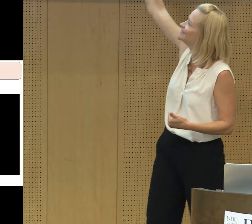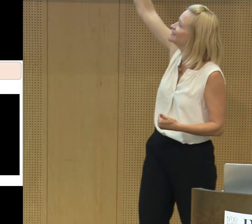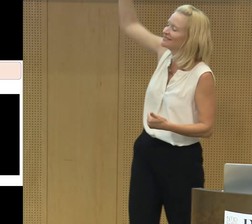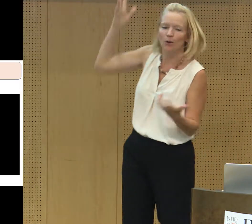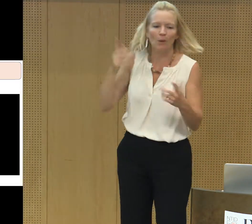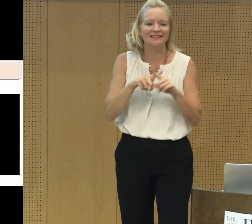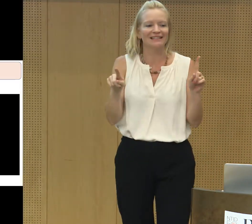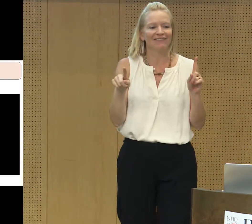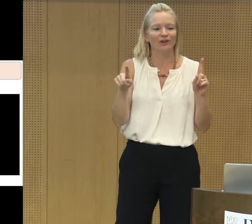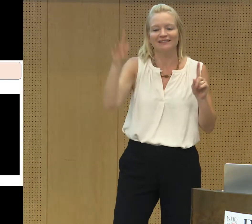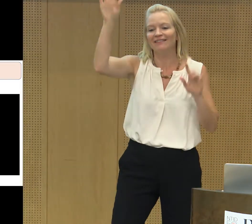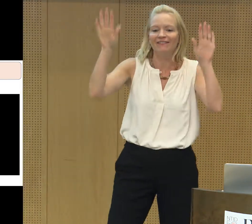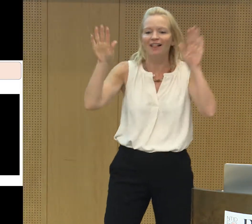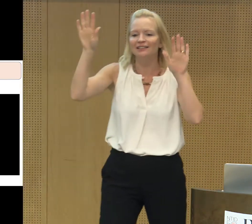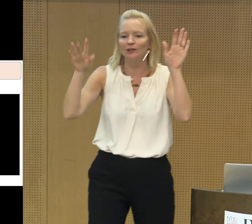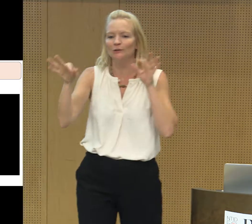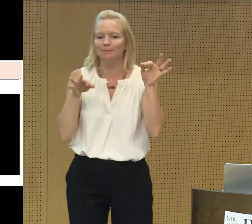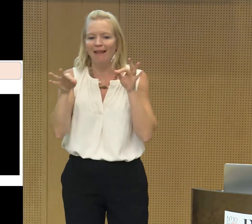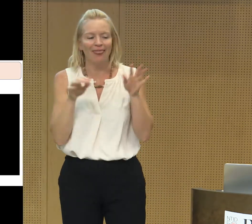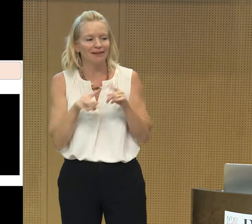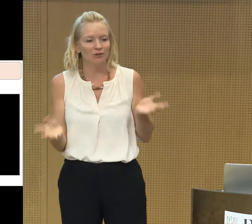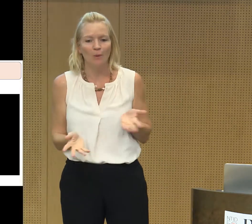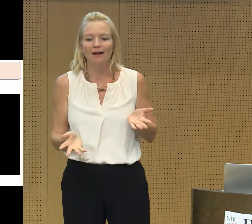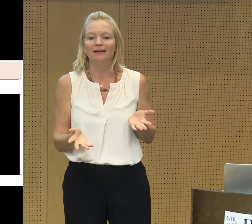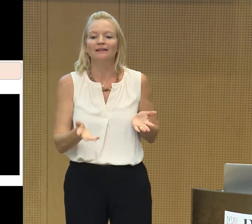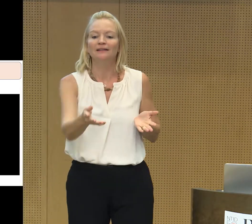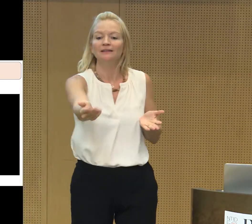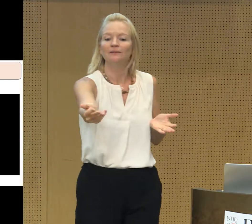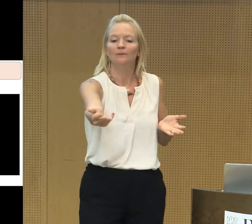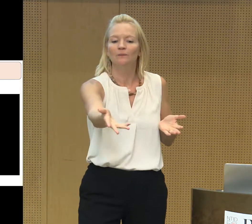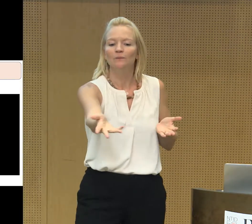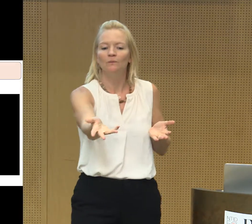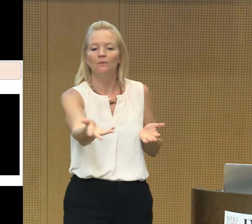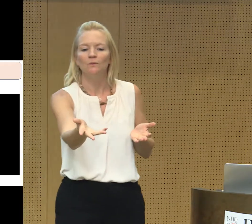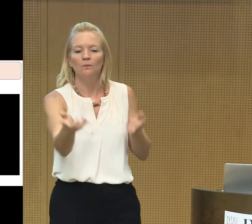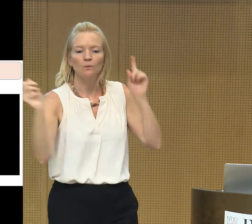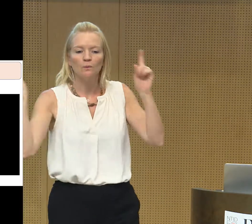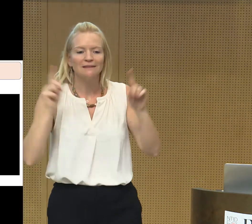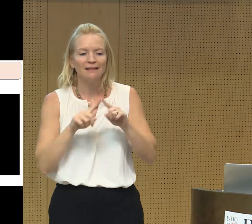difference? Anybody want to volunteer to explain what they believe is the difference?